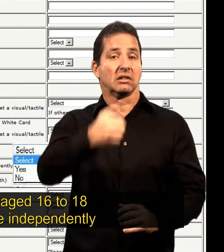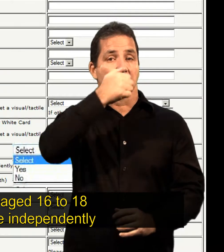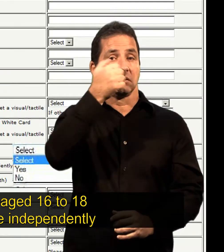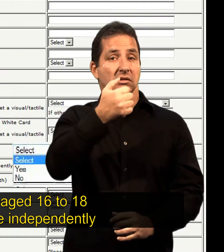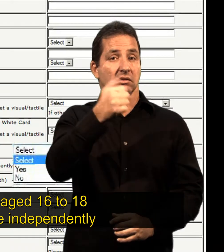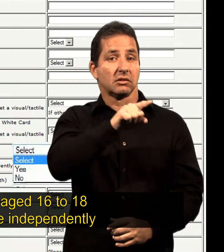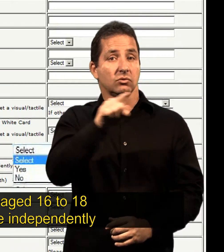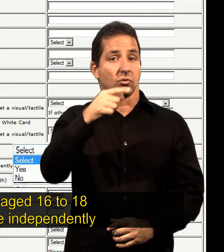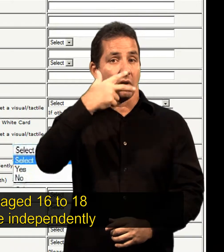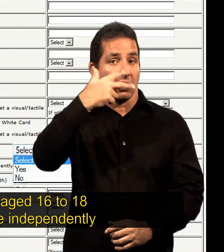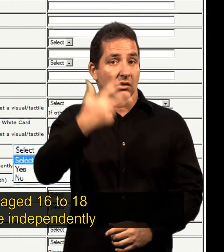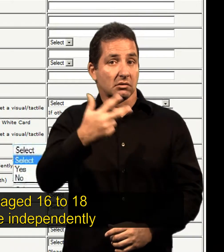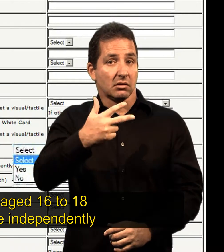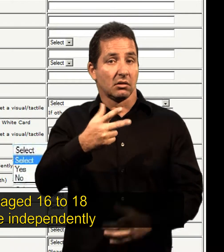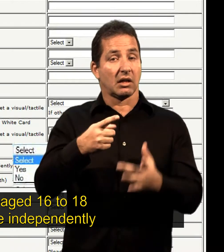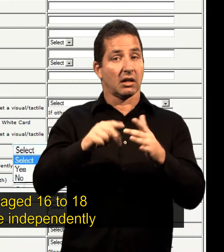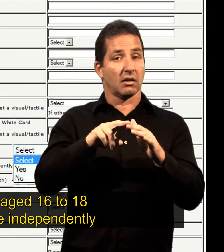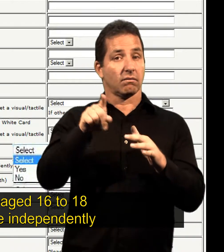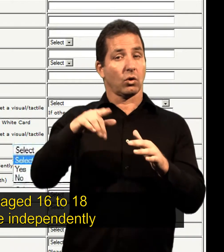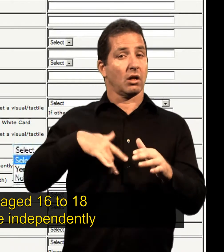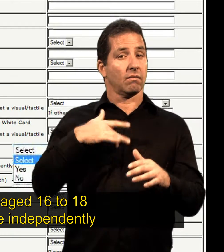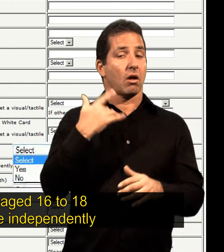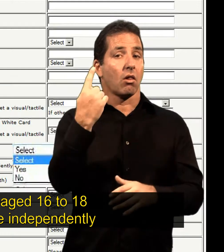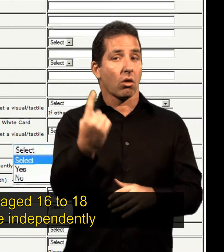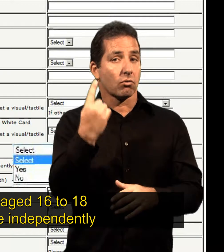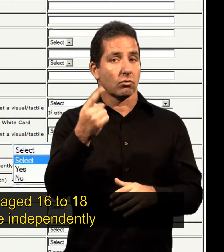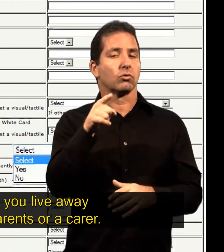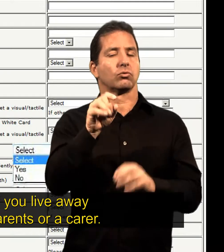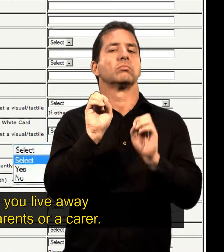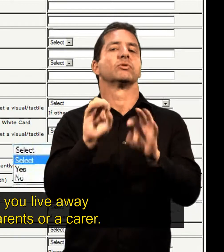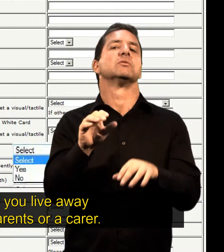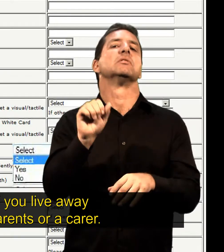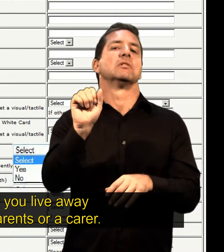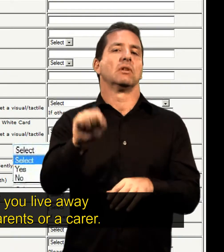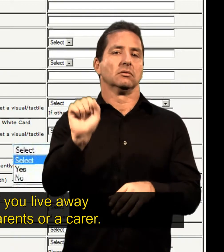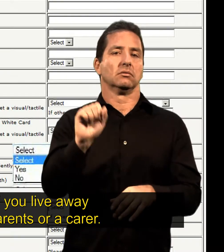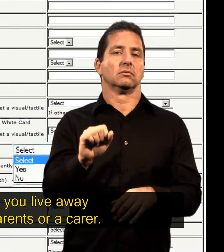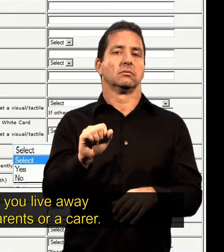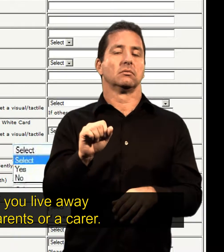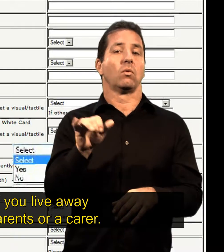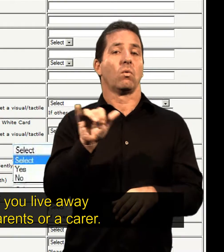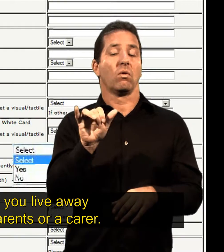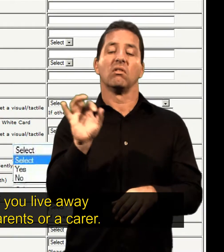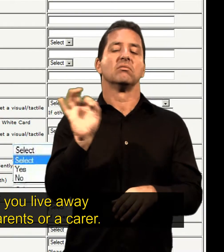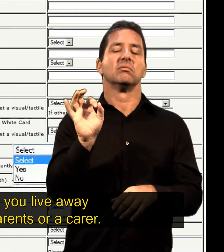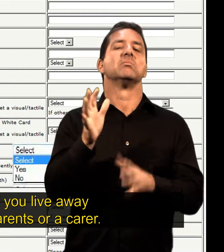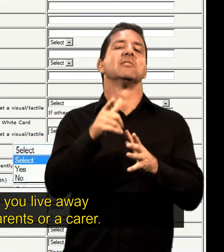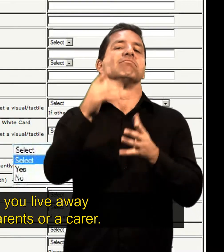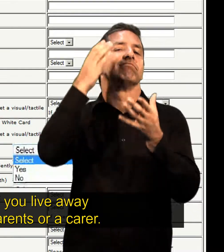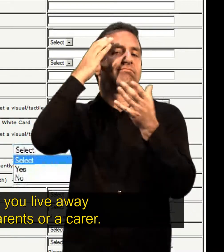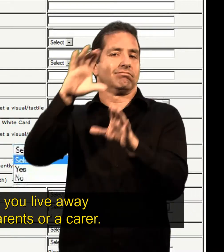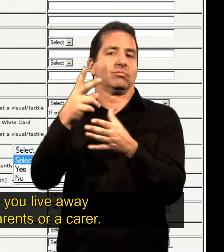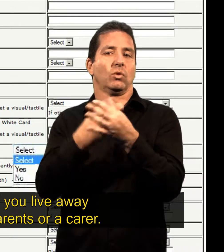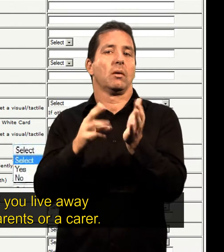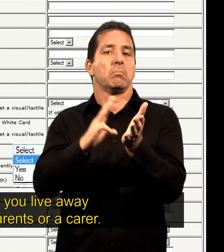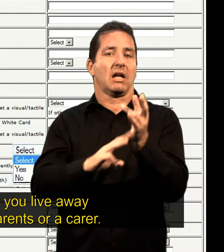If you are aged 16 to 18 and you live independently, tick Yes if you live away from your